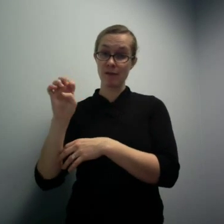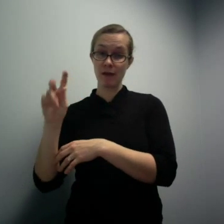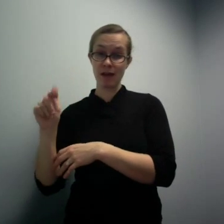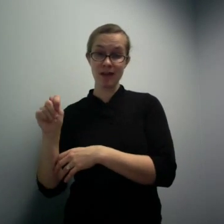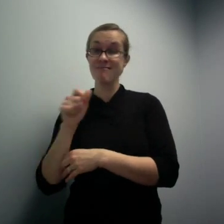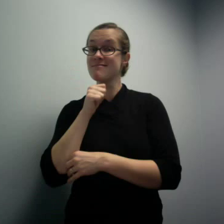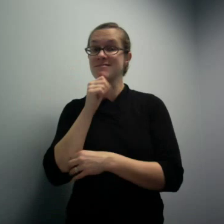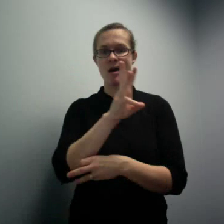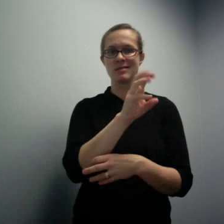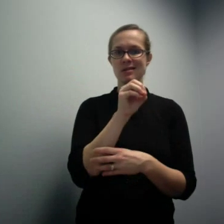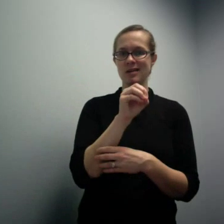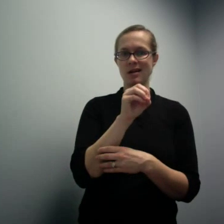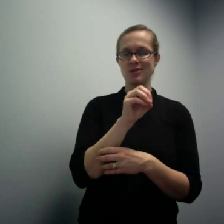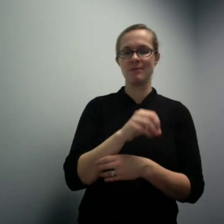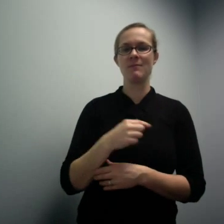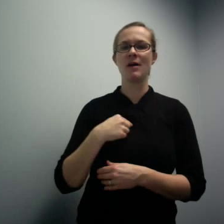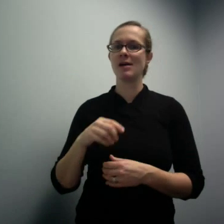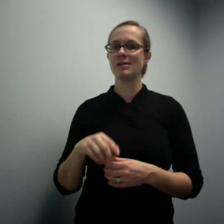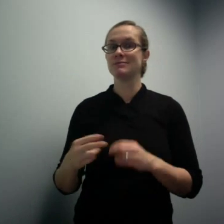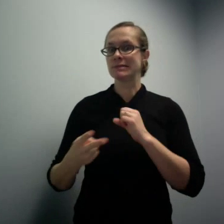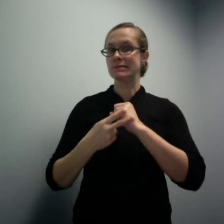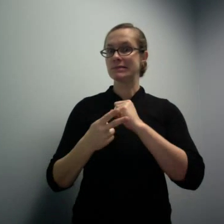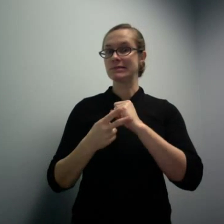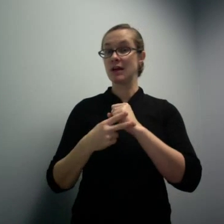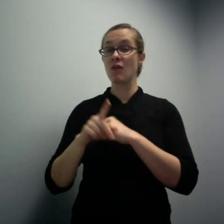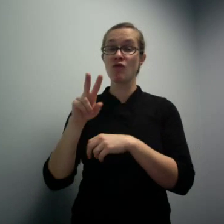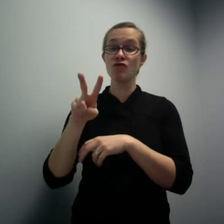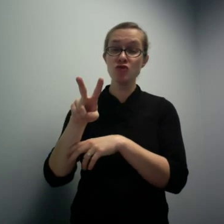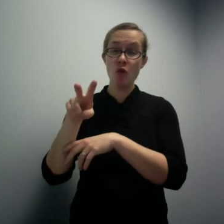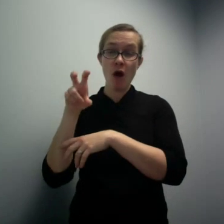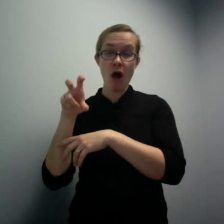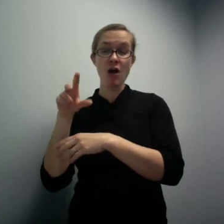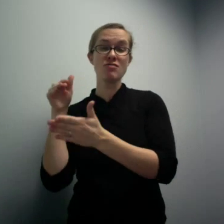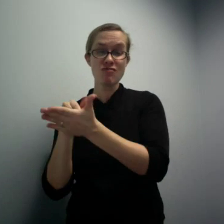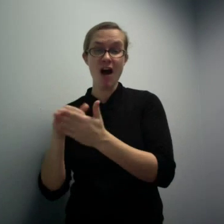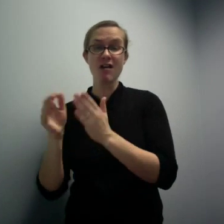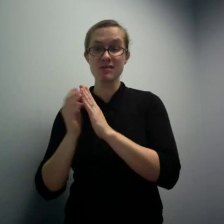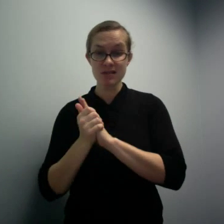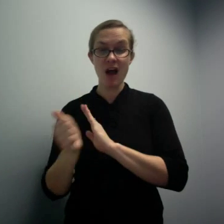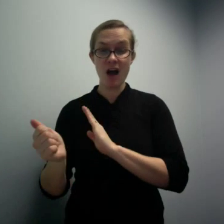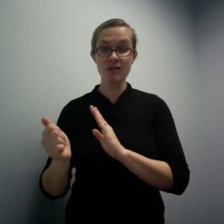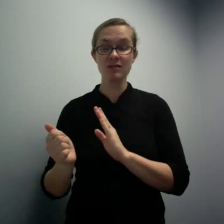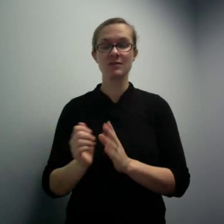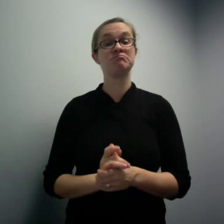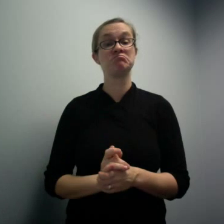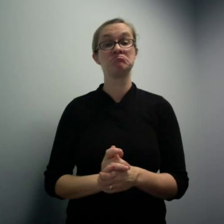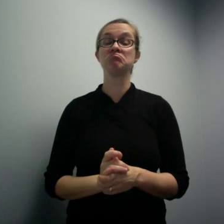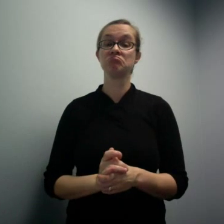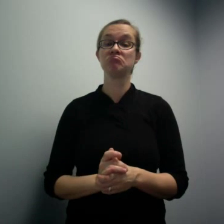immediately I'm saving 200 grand. Smaller space is gonna make for smaller utilities, save some more money